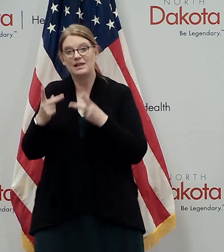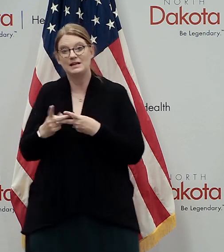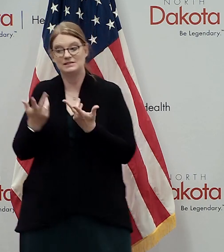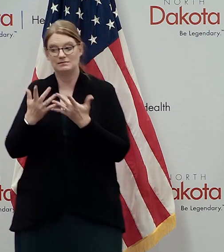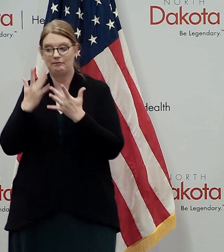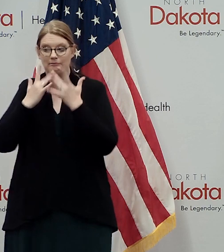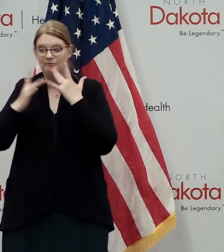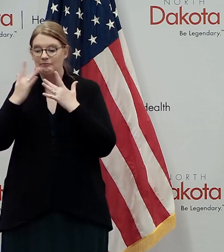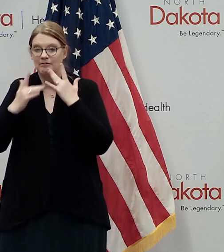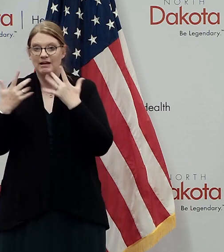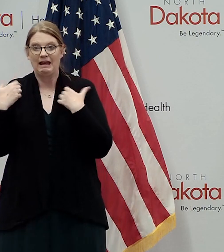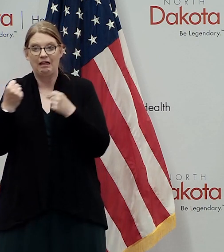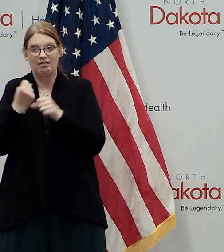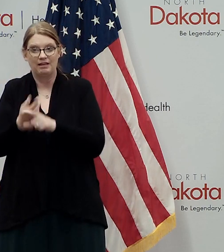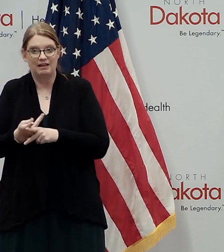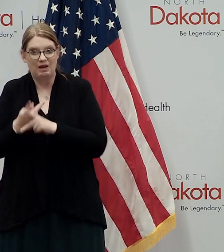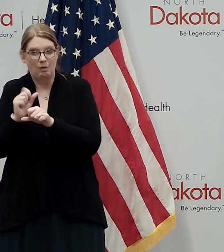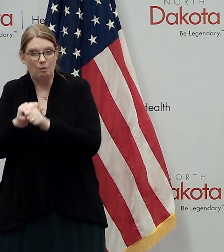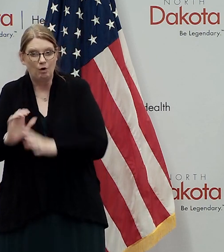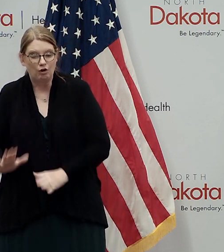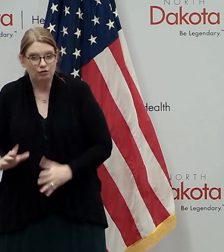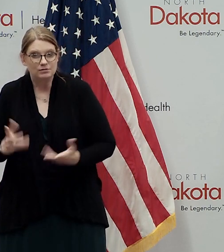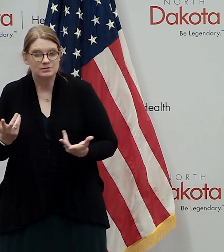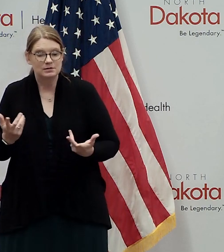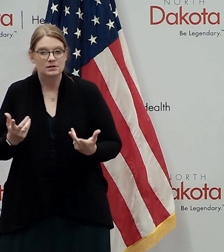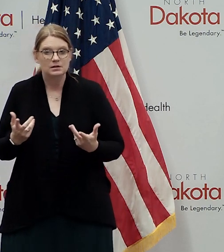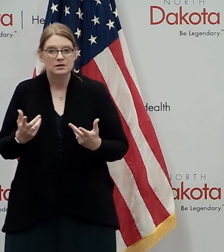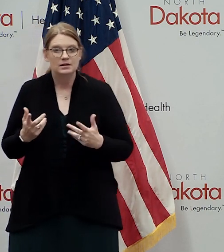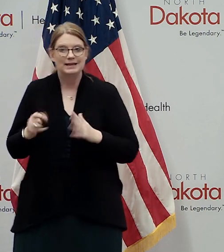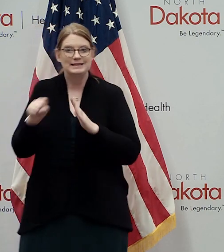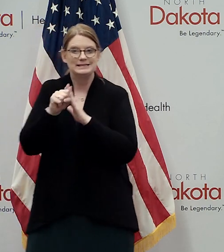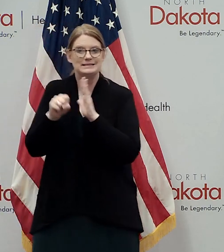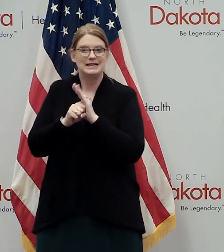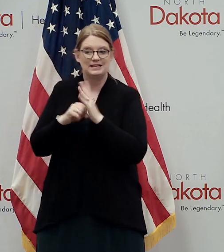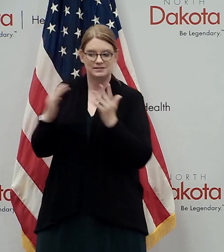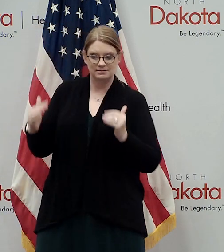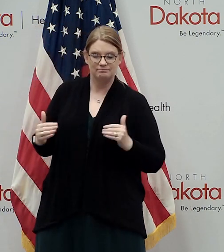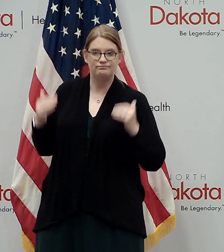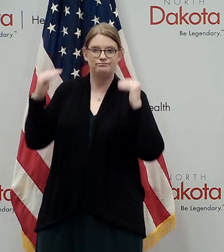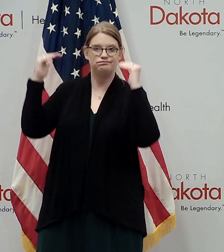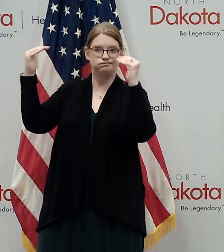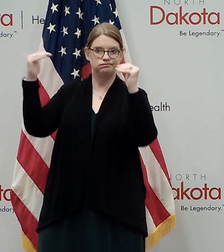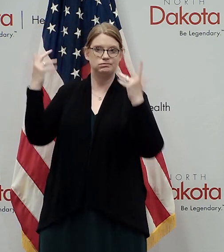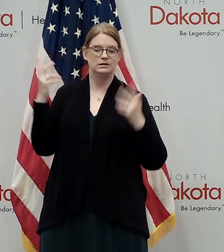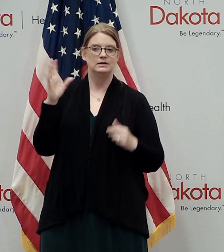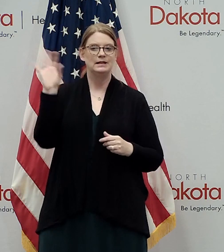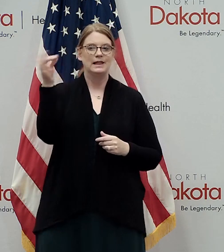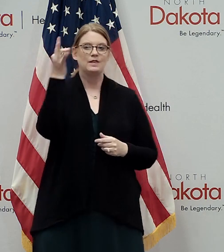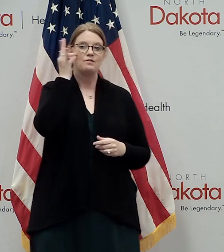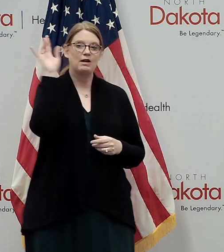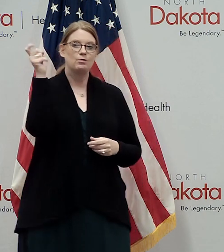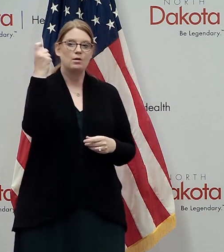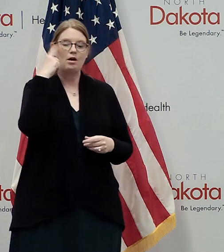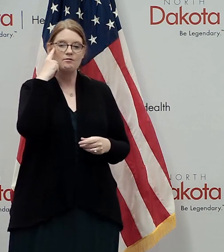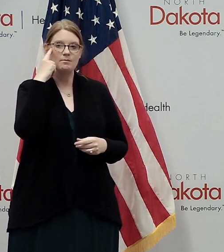worker capacity in the states that are seeing these big increases. The federal government